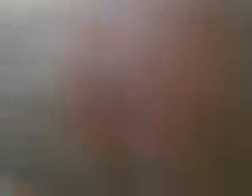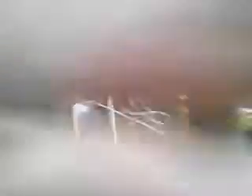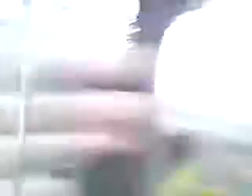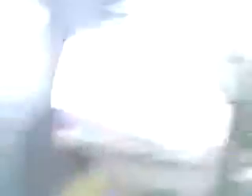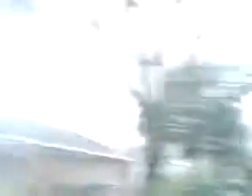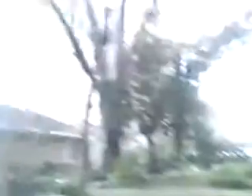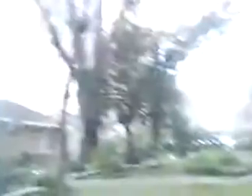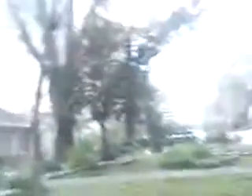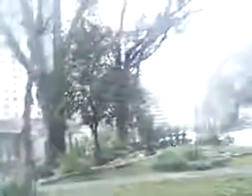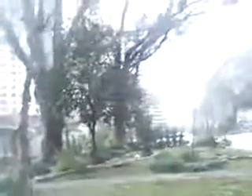around.